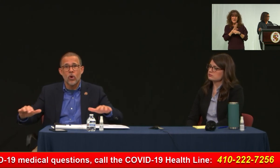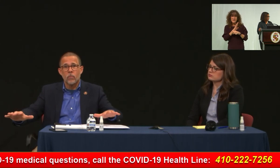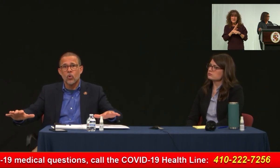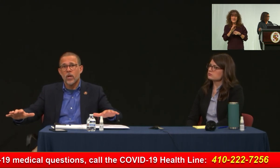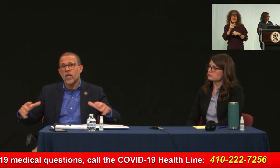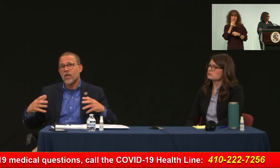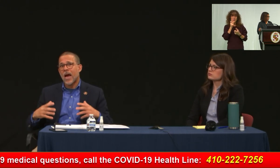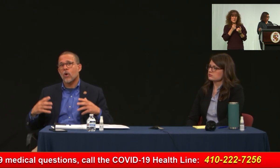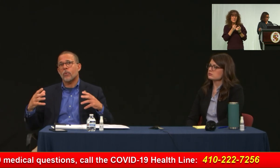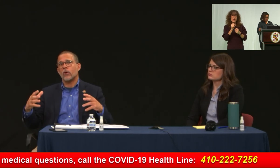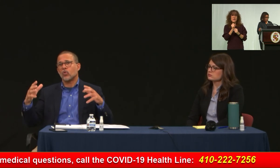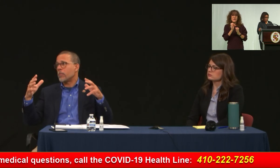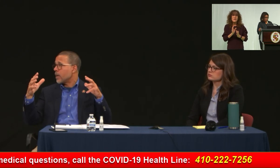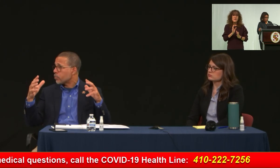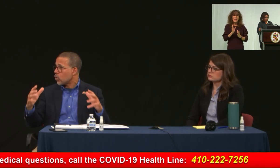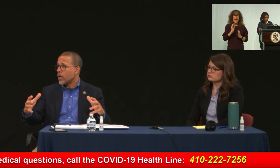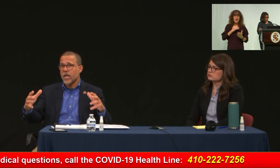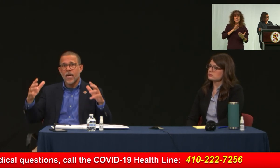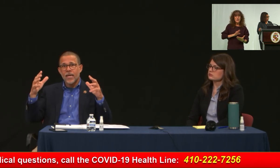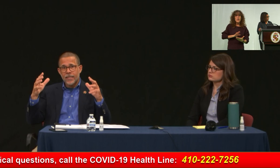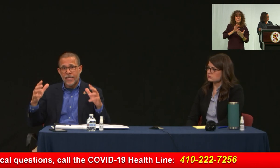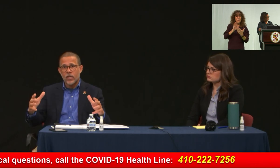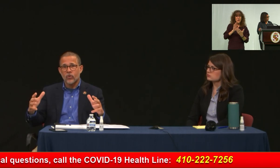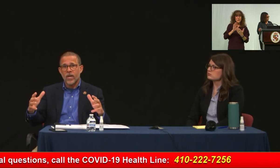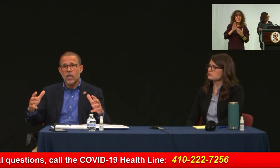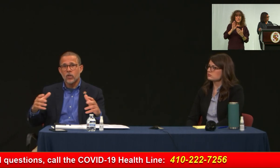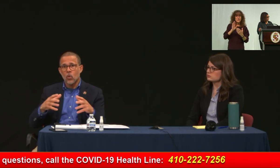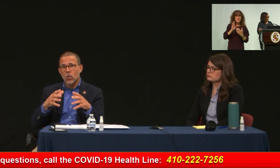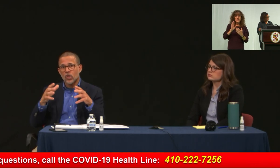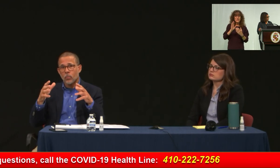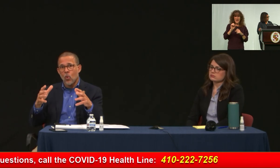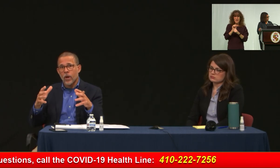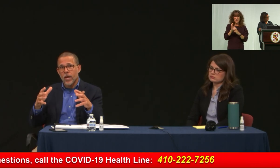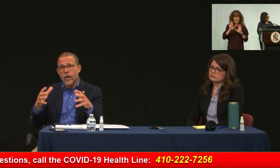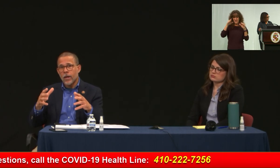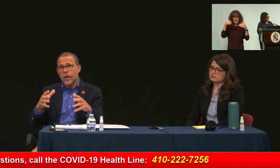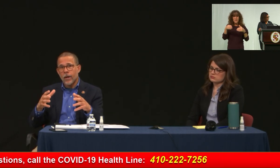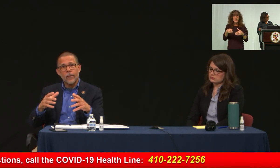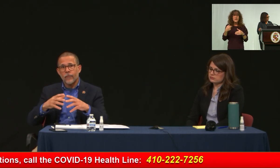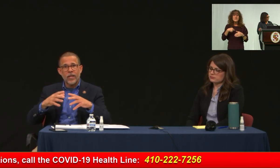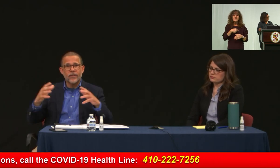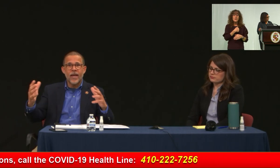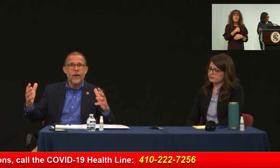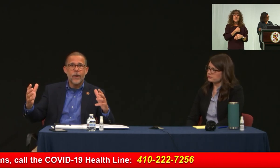who support employees. Our approach will be employee-centric. So when we're supporting,